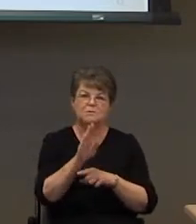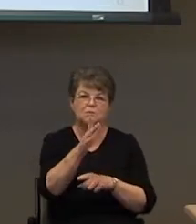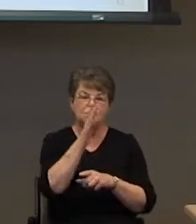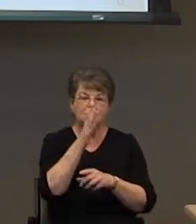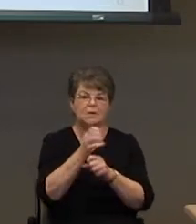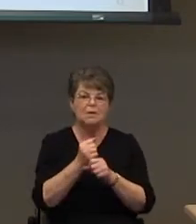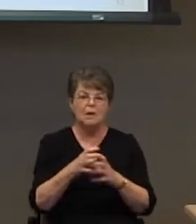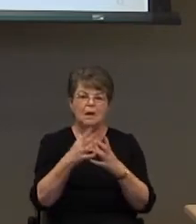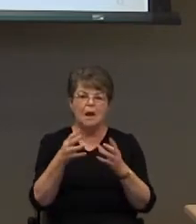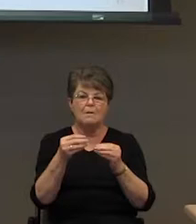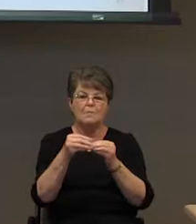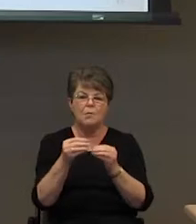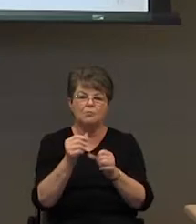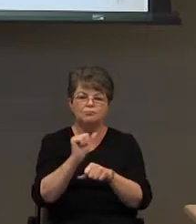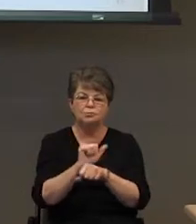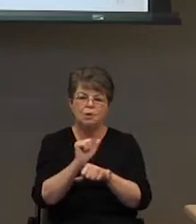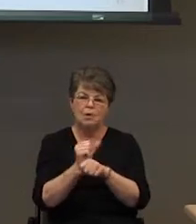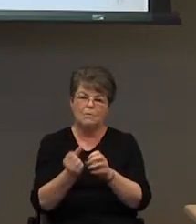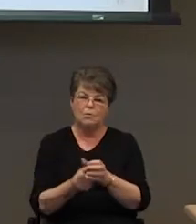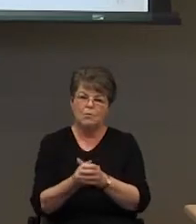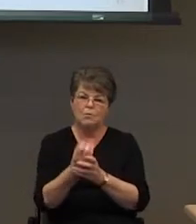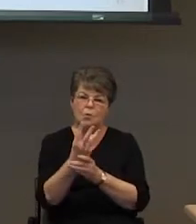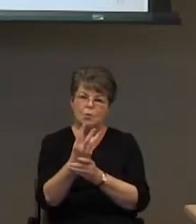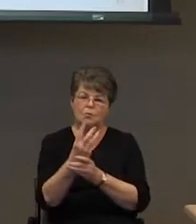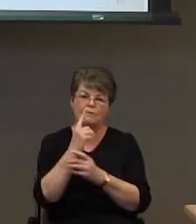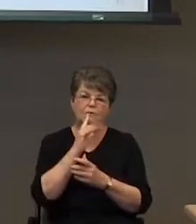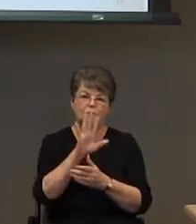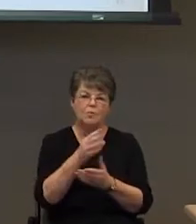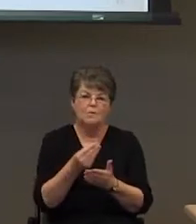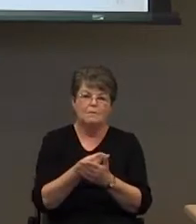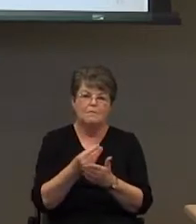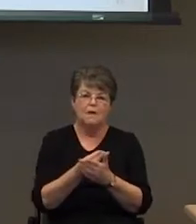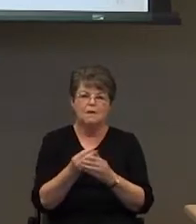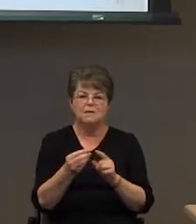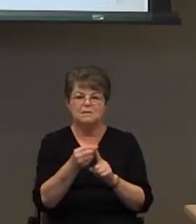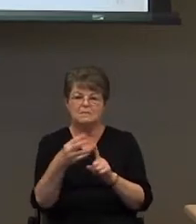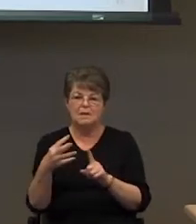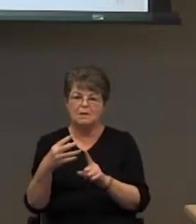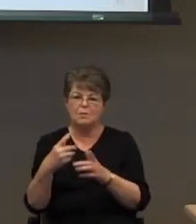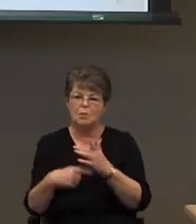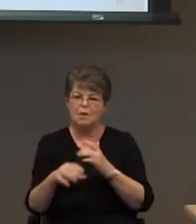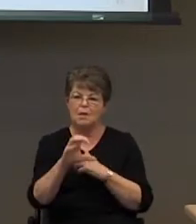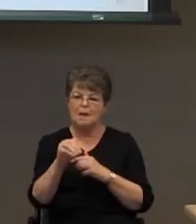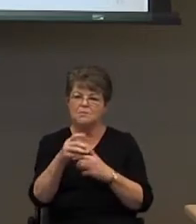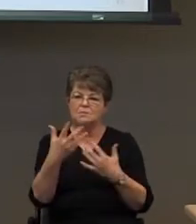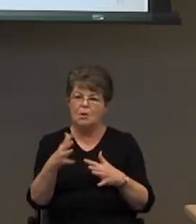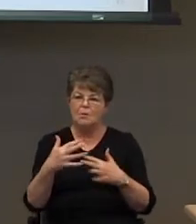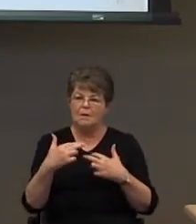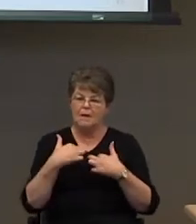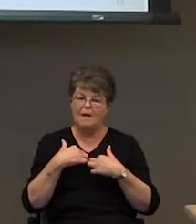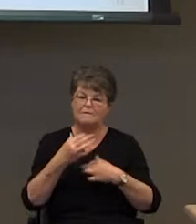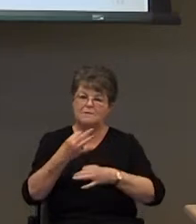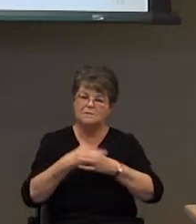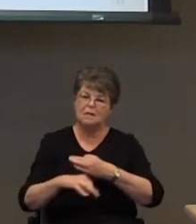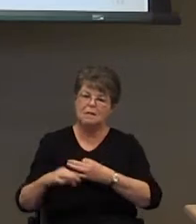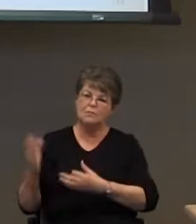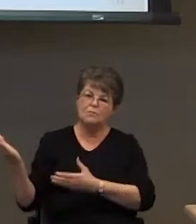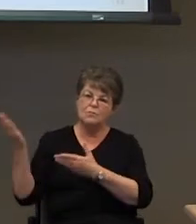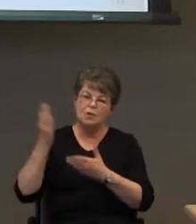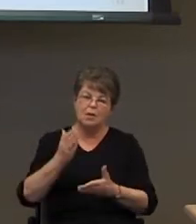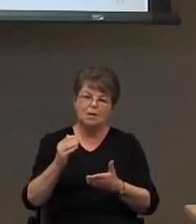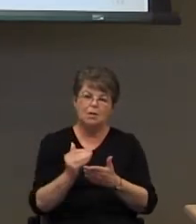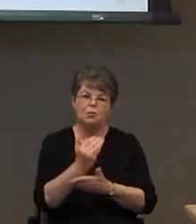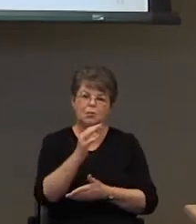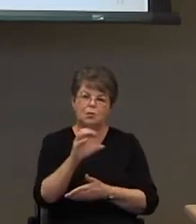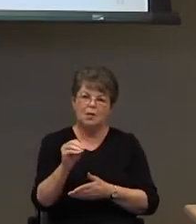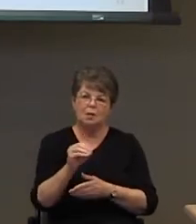more job growth for your dollar in expansion of existing companies than you will what it will cost you to bring a company here to the community.